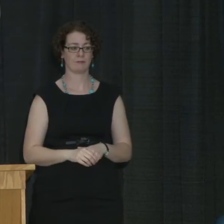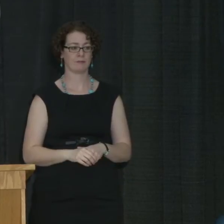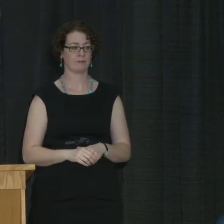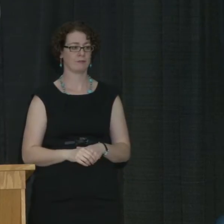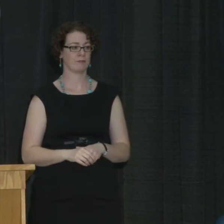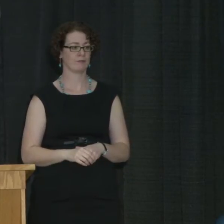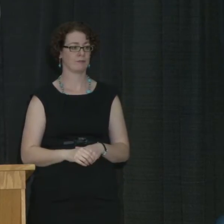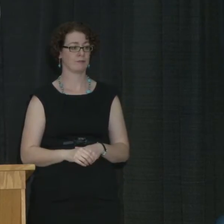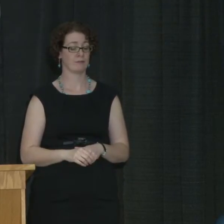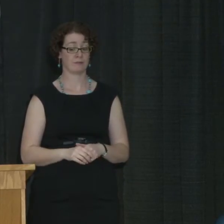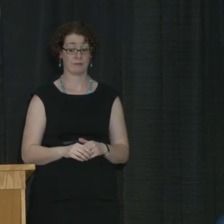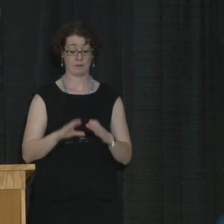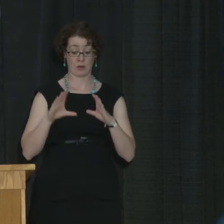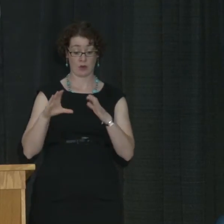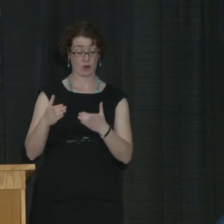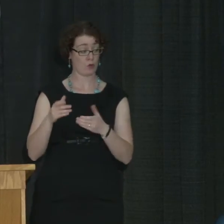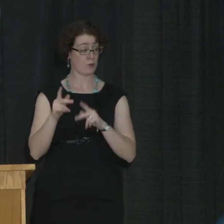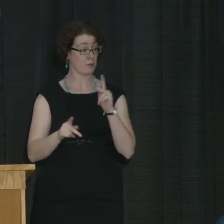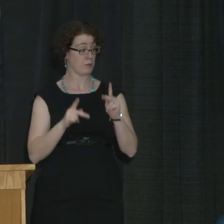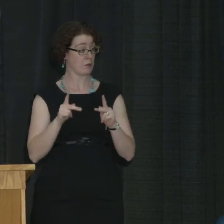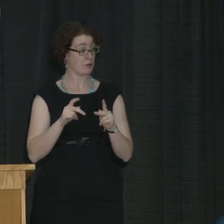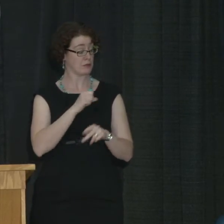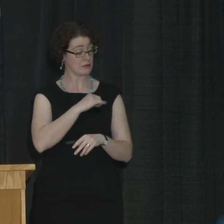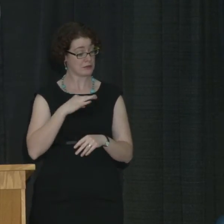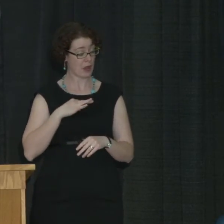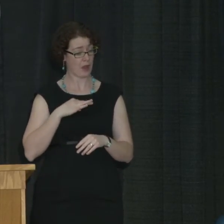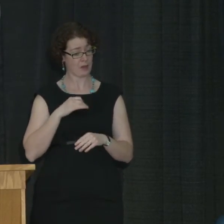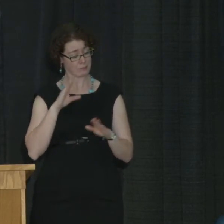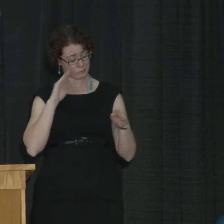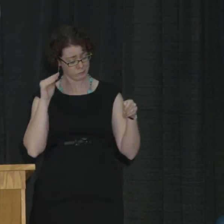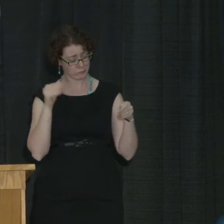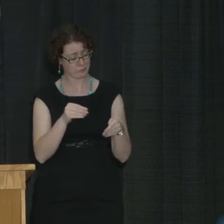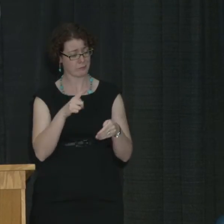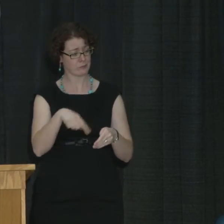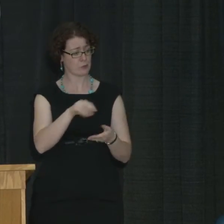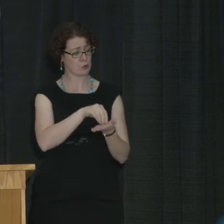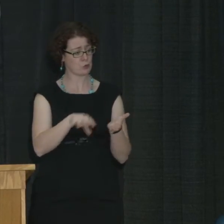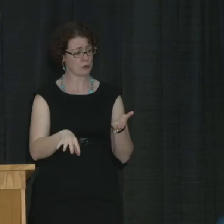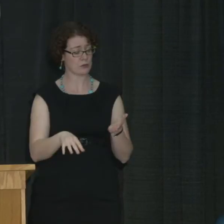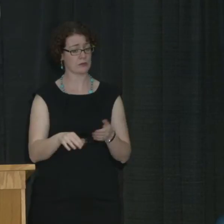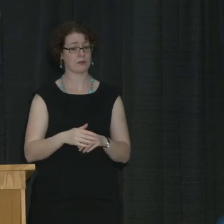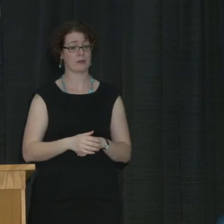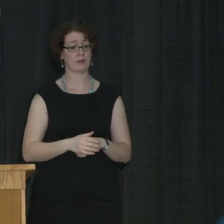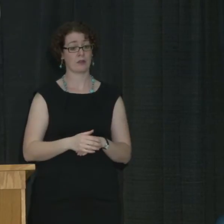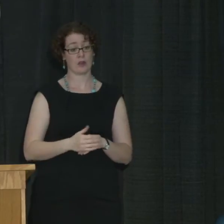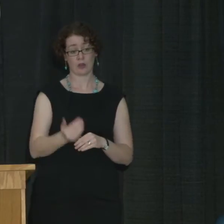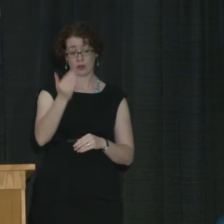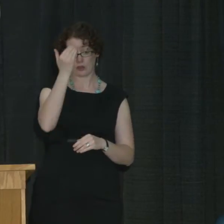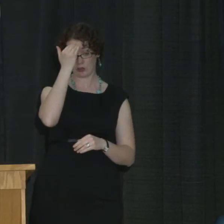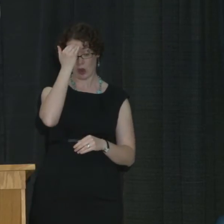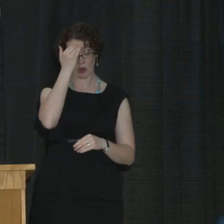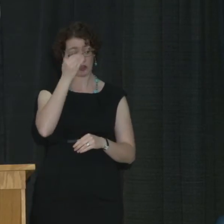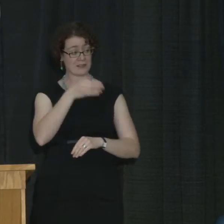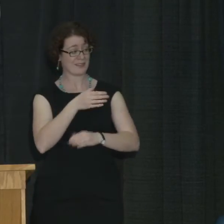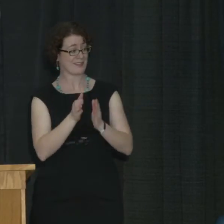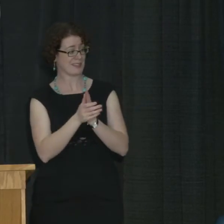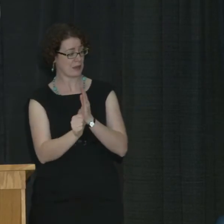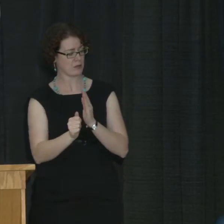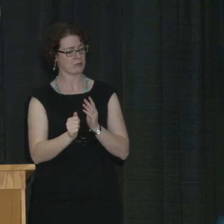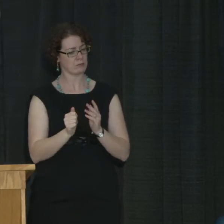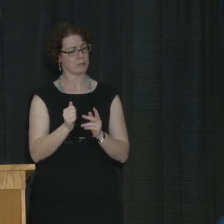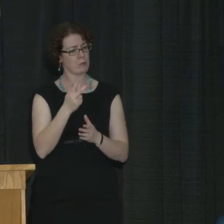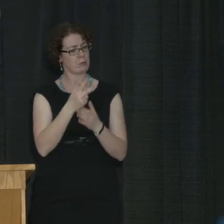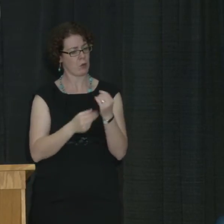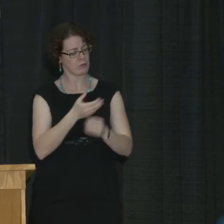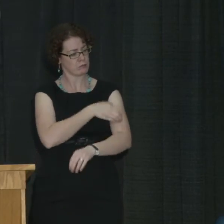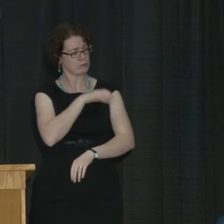There is a reason this group of people is so committed to our graduates. They know that knowledge and skills are forms of empowerment.